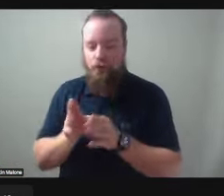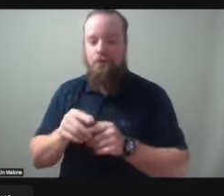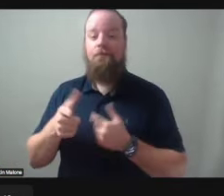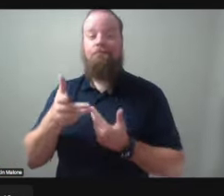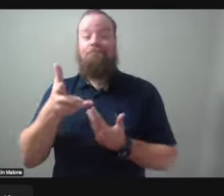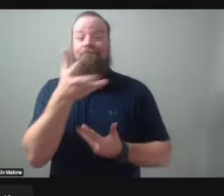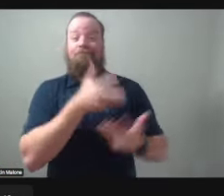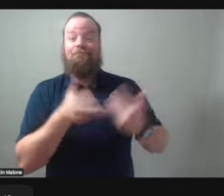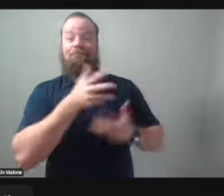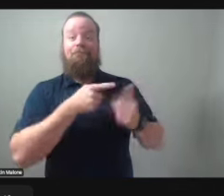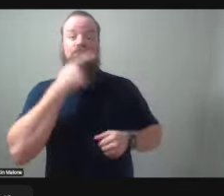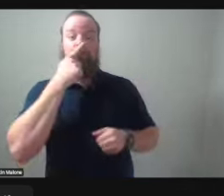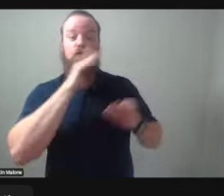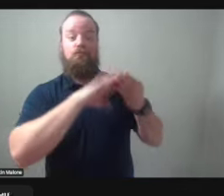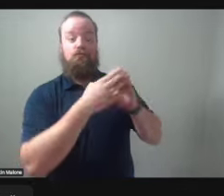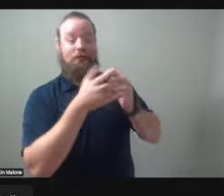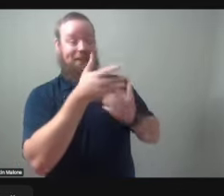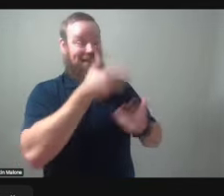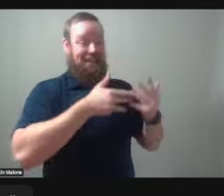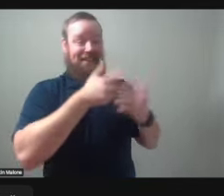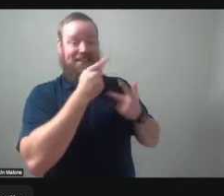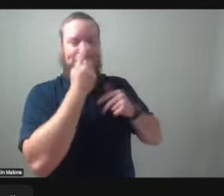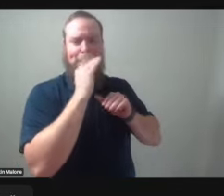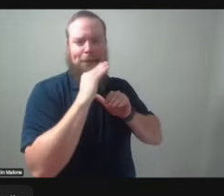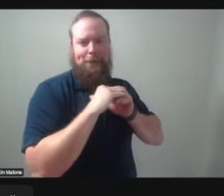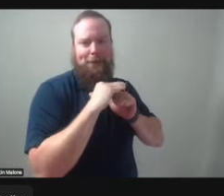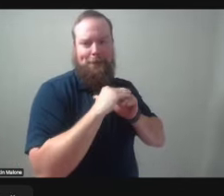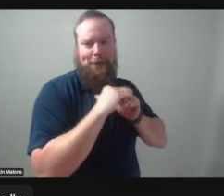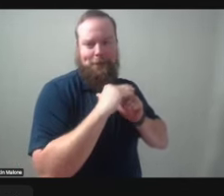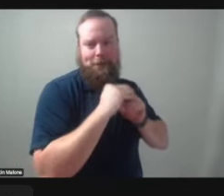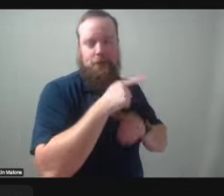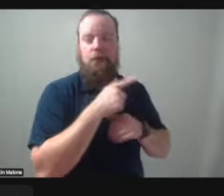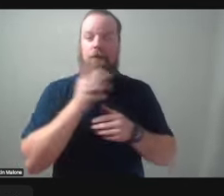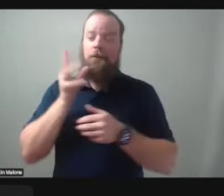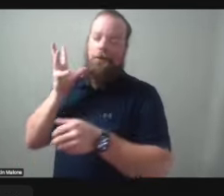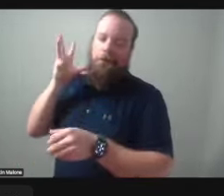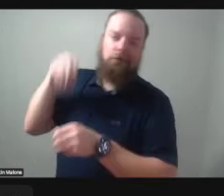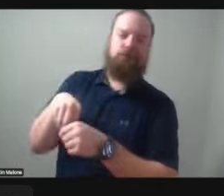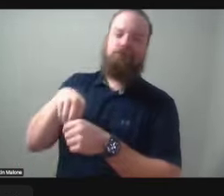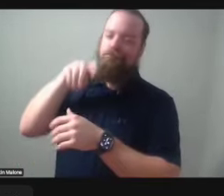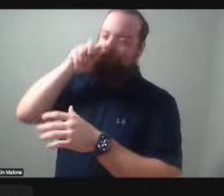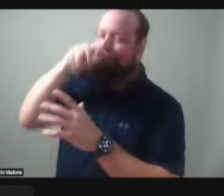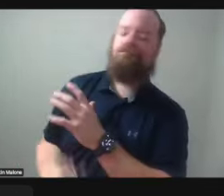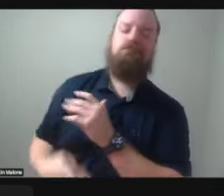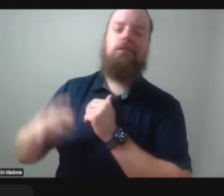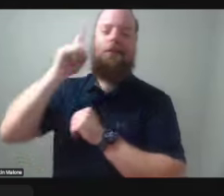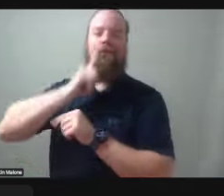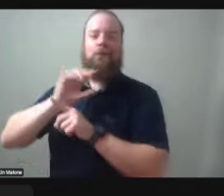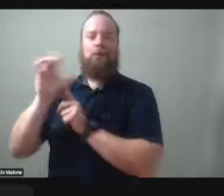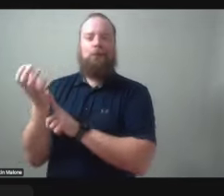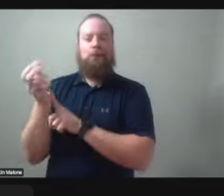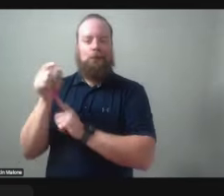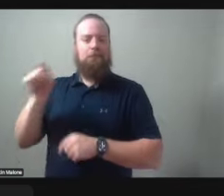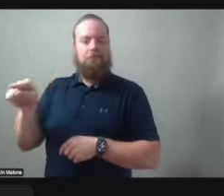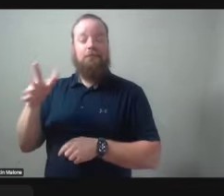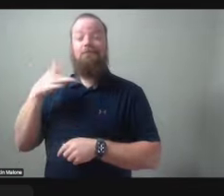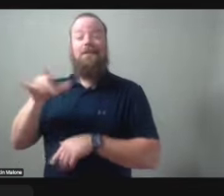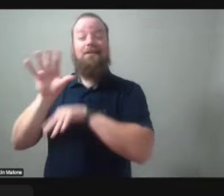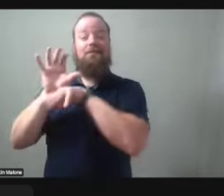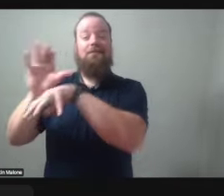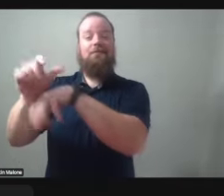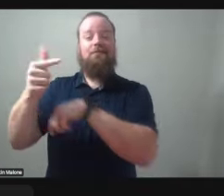hearing community. Now we have culturally separate deaf people, and that's someone who interacts with the hearing community, but at a